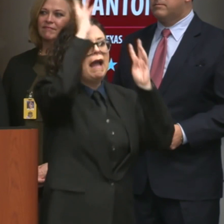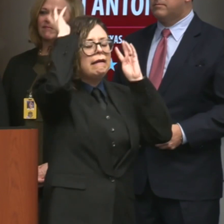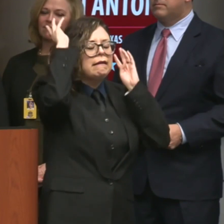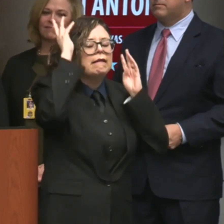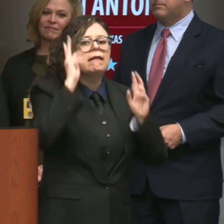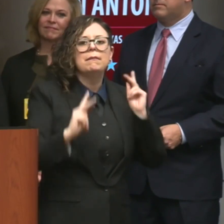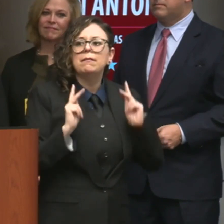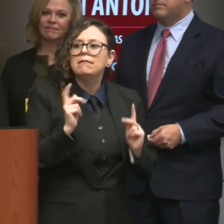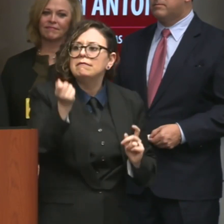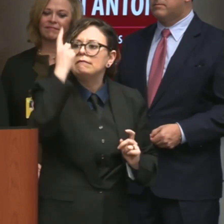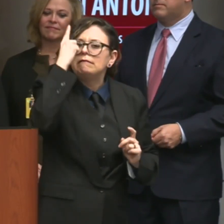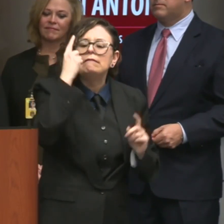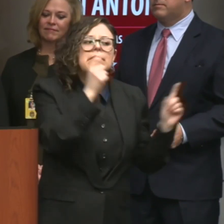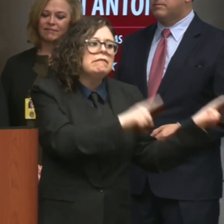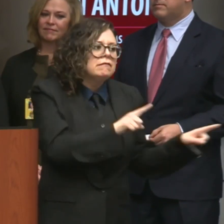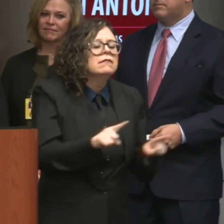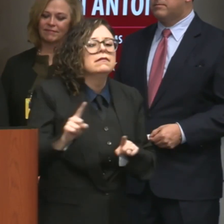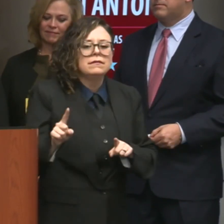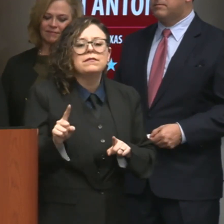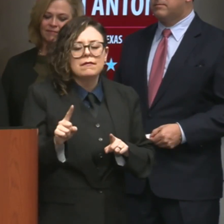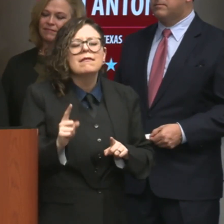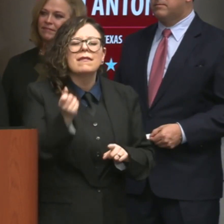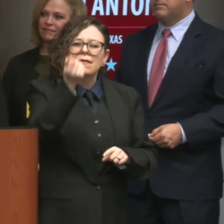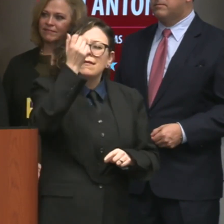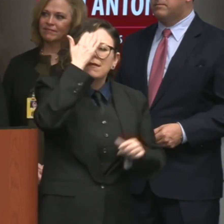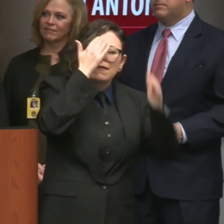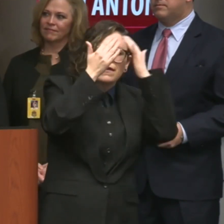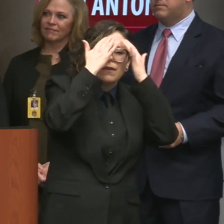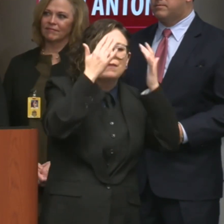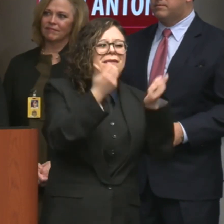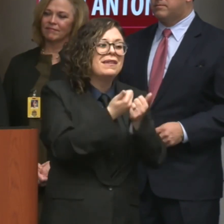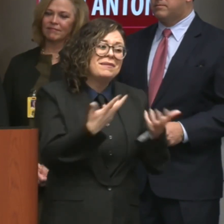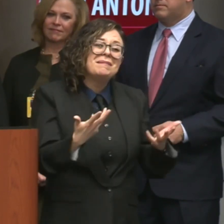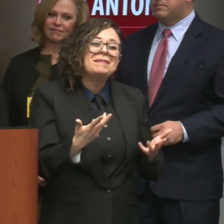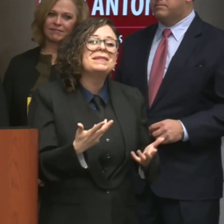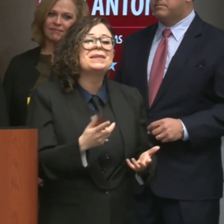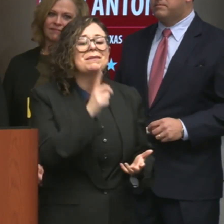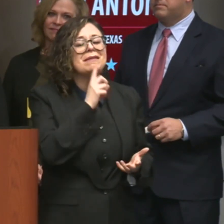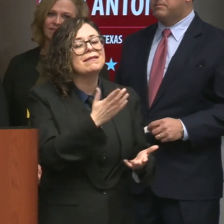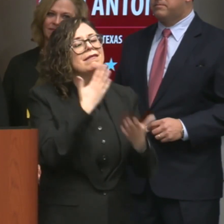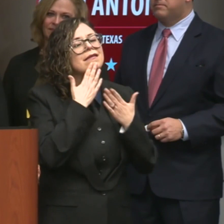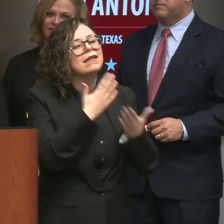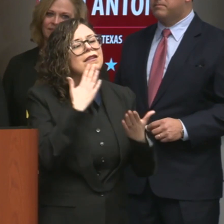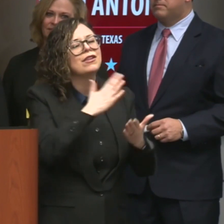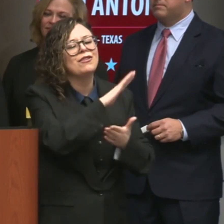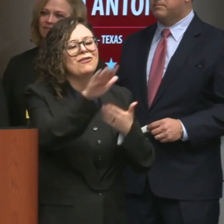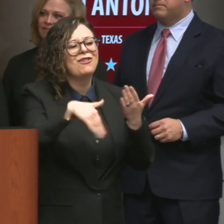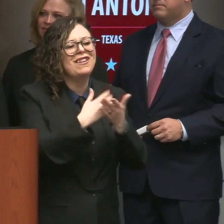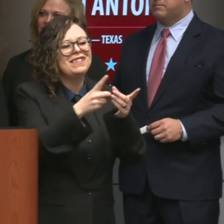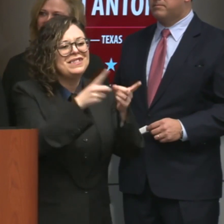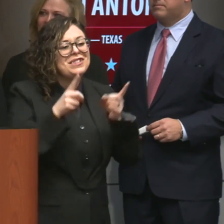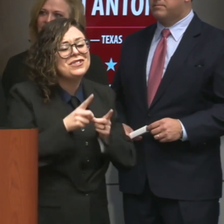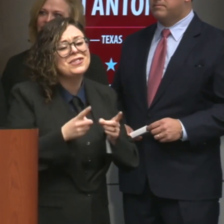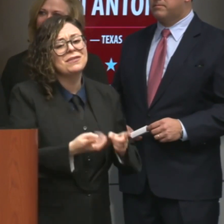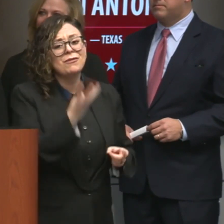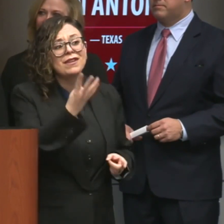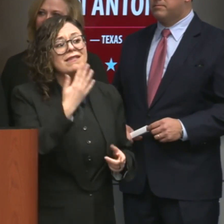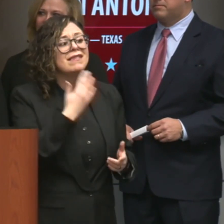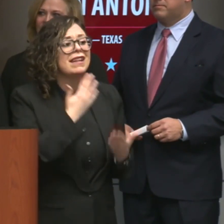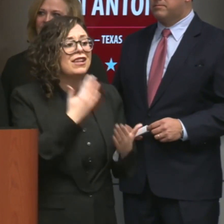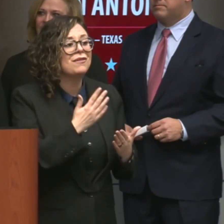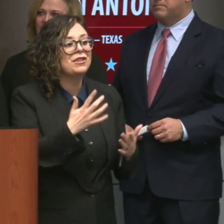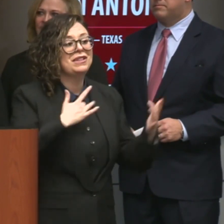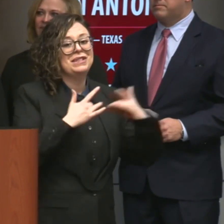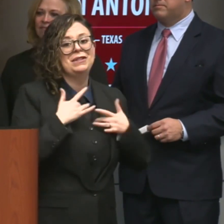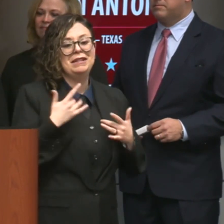understand what the message is and what folks need to hear. So on behalf of the residents of District 4, thank you for your concern, and I will turn it